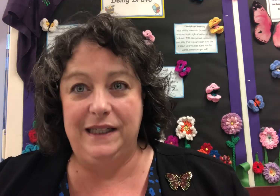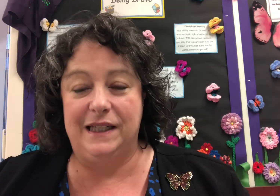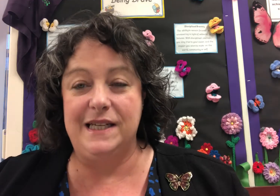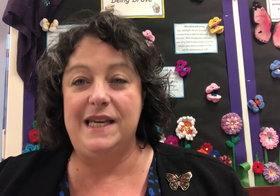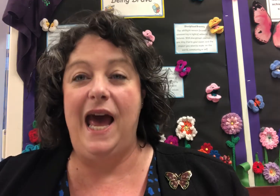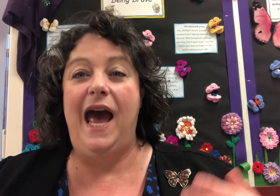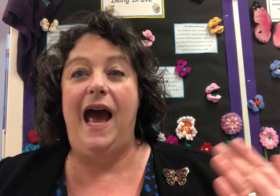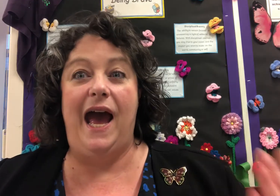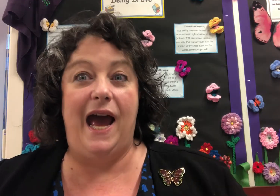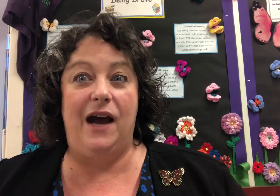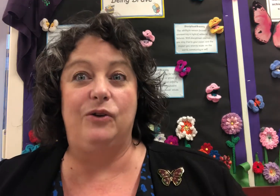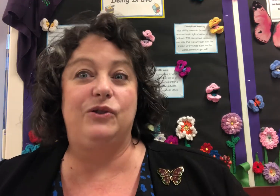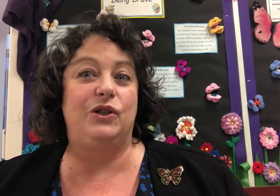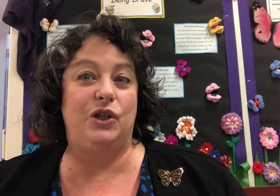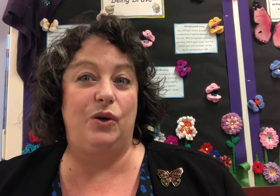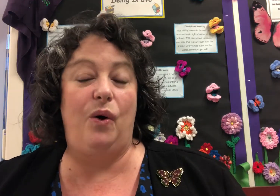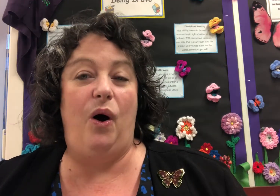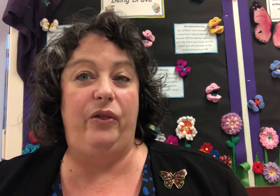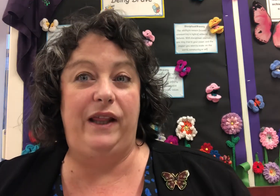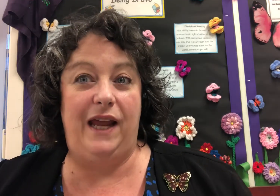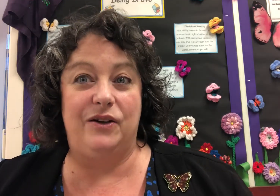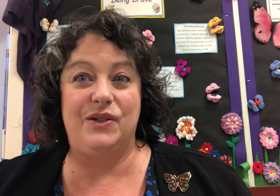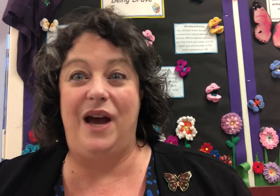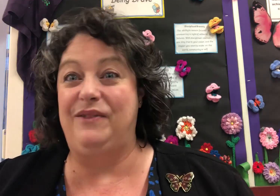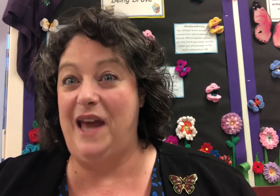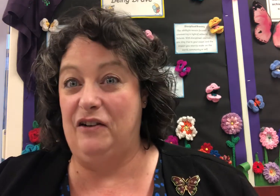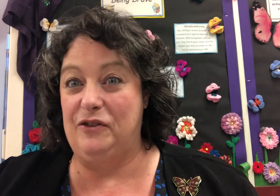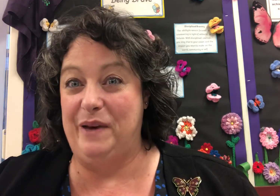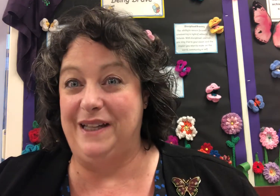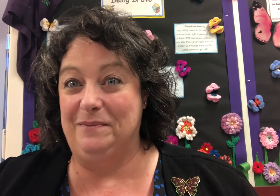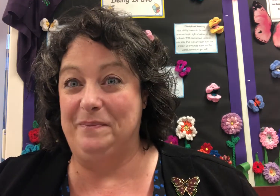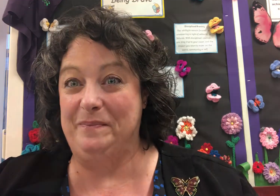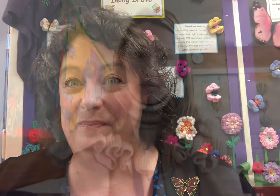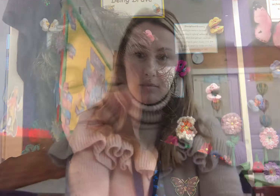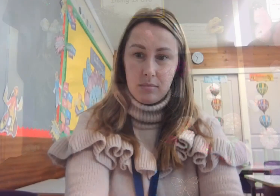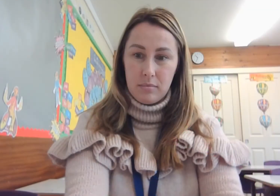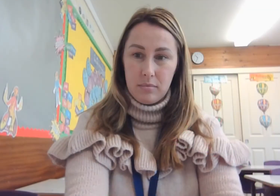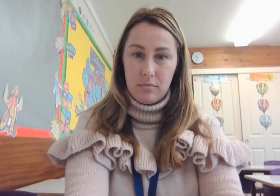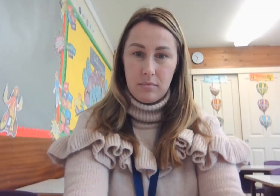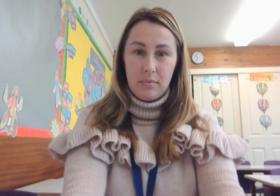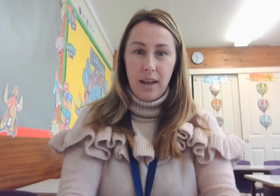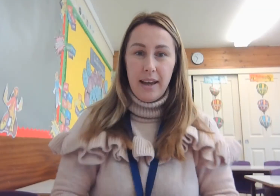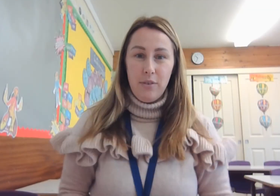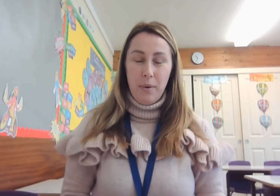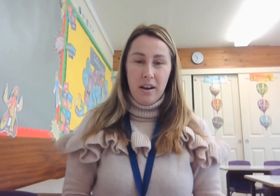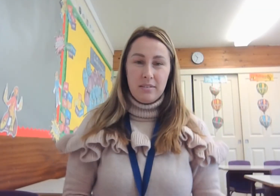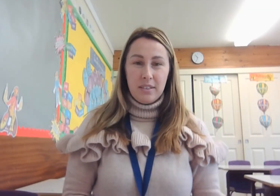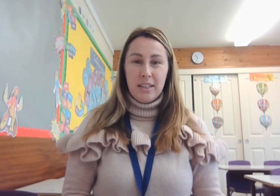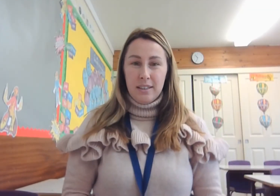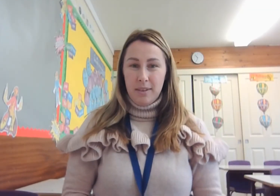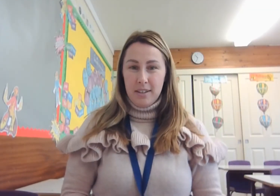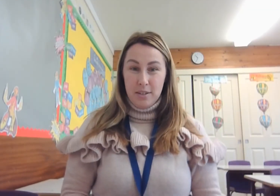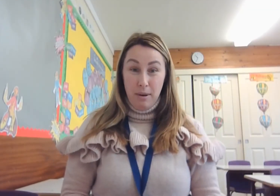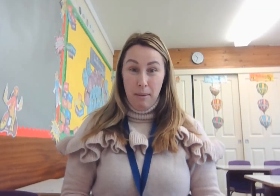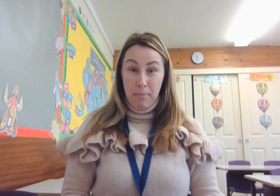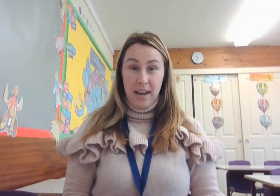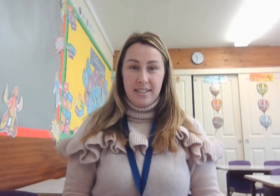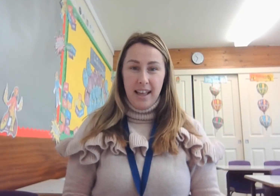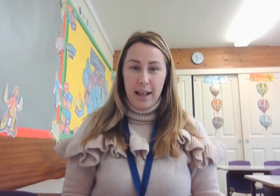us how to do all the letters of the alphabet. Hi everyone, we're going to do our BSL